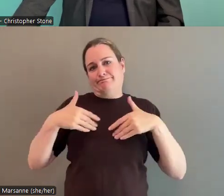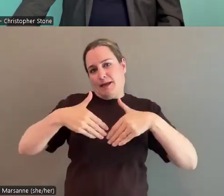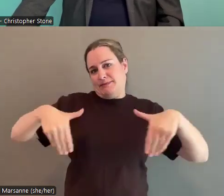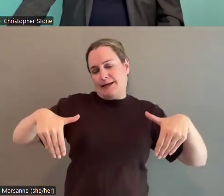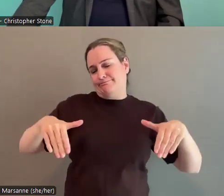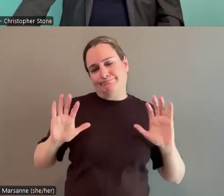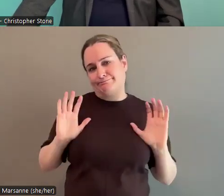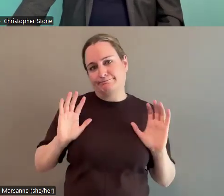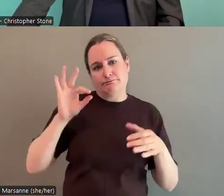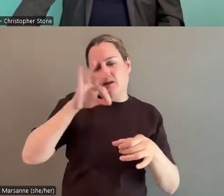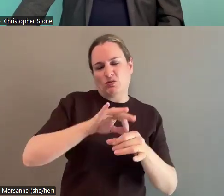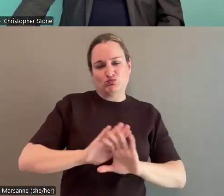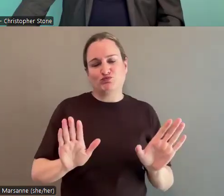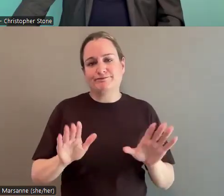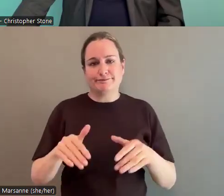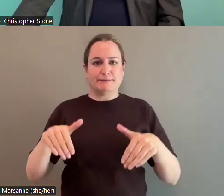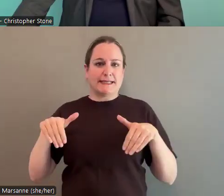voting.